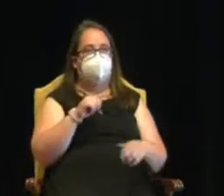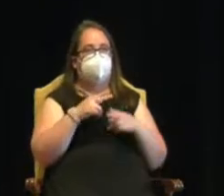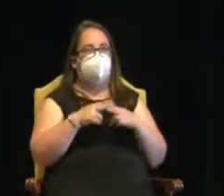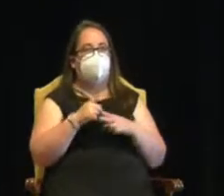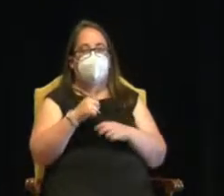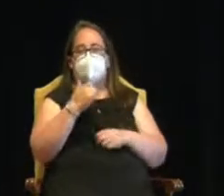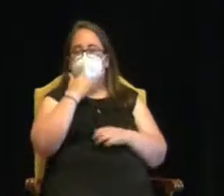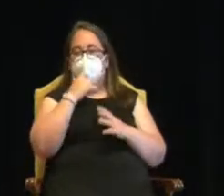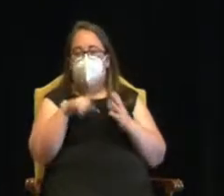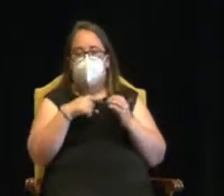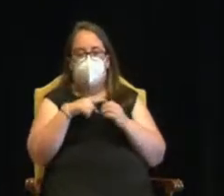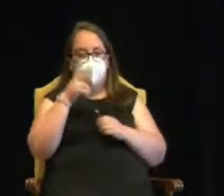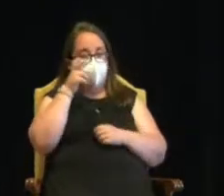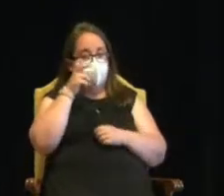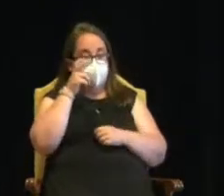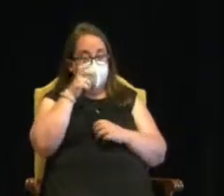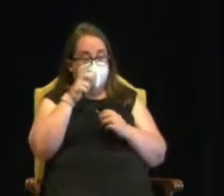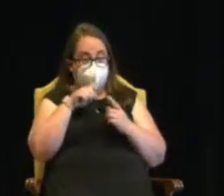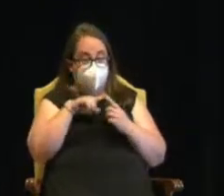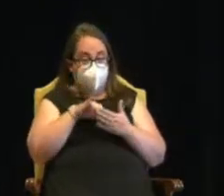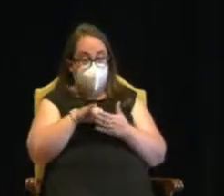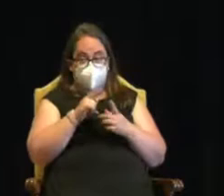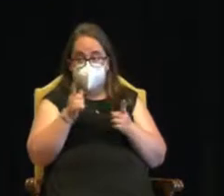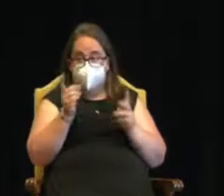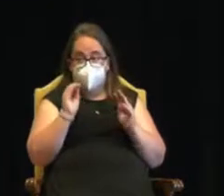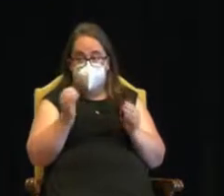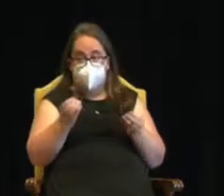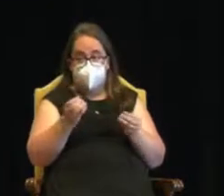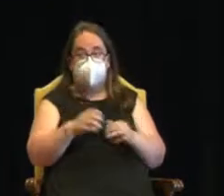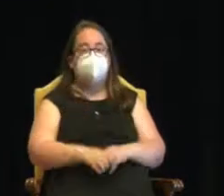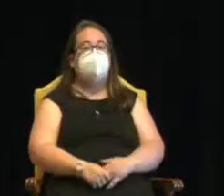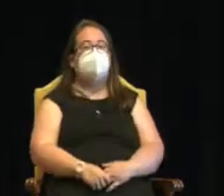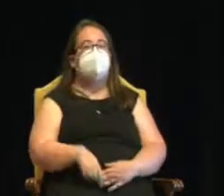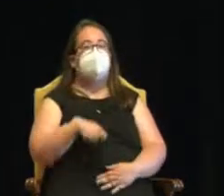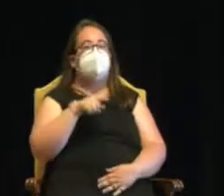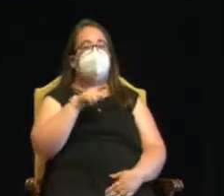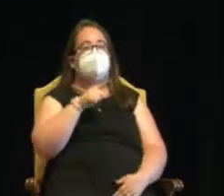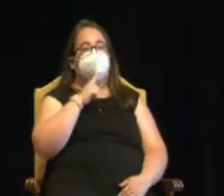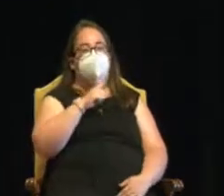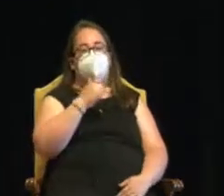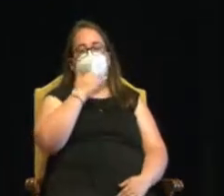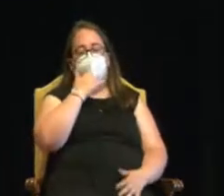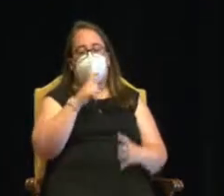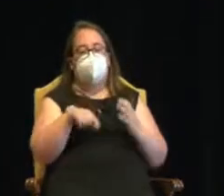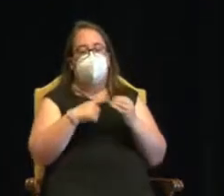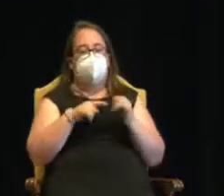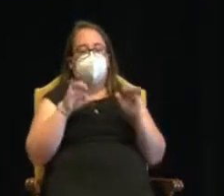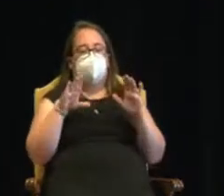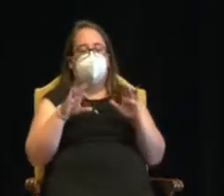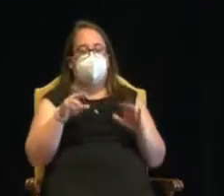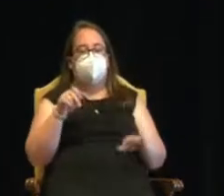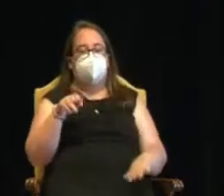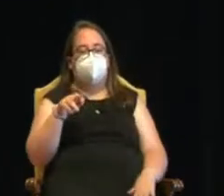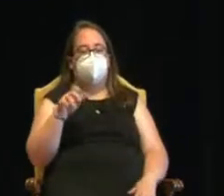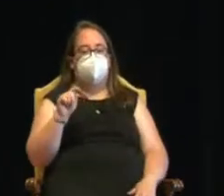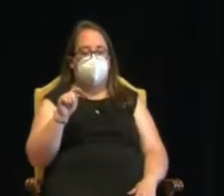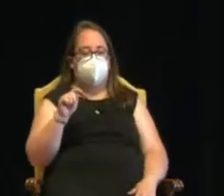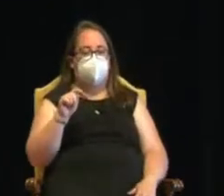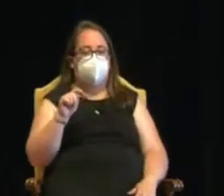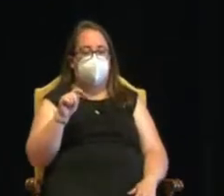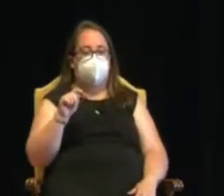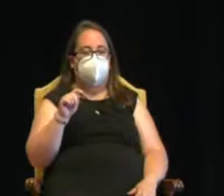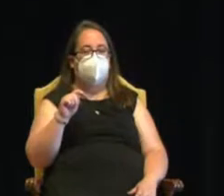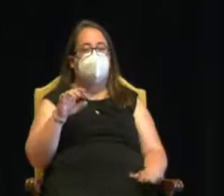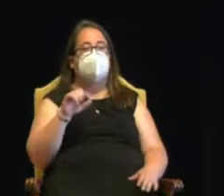How many people here listen to You're Wrong About? Oh my God. You're Wrong About is this wonderful podcast. It was initially done by